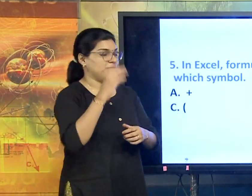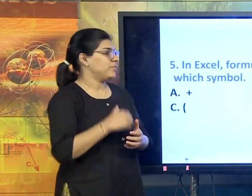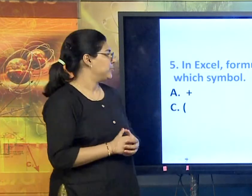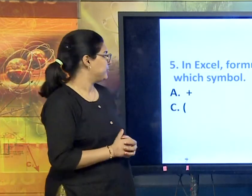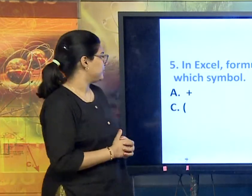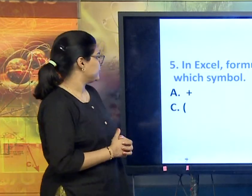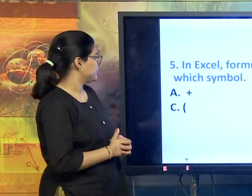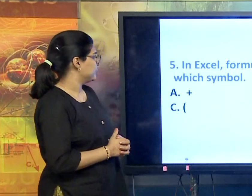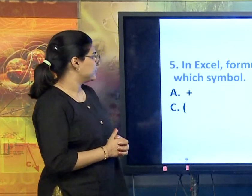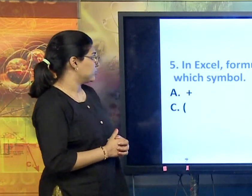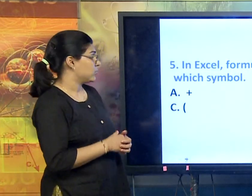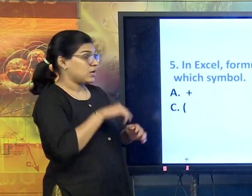This is question 5.